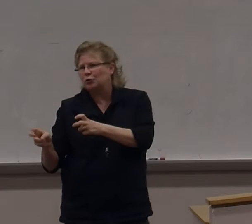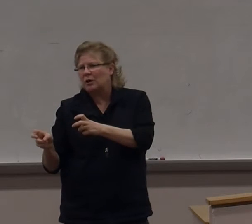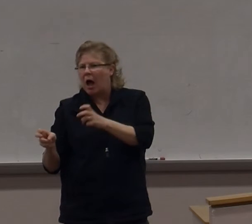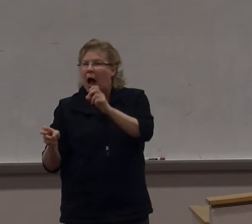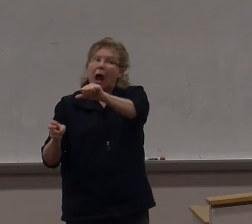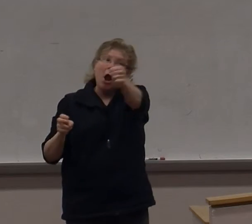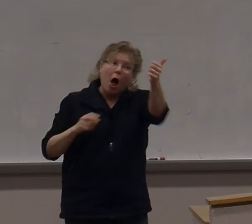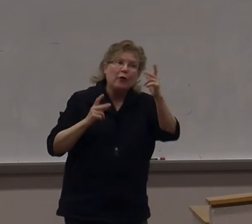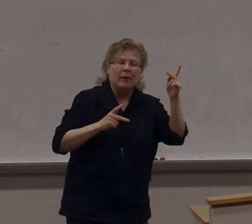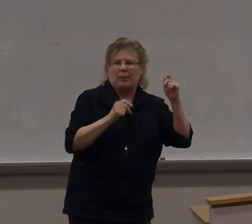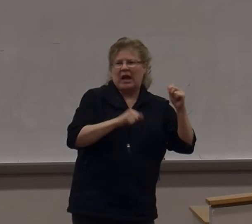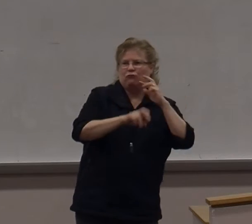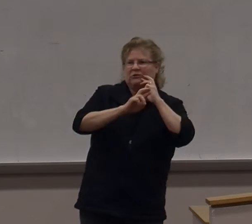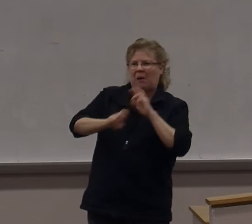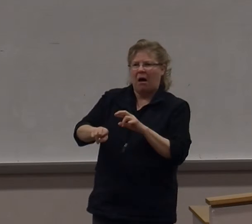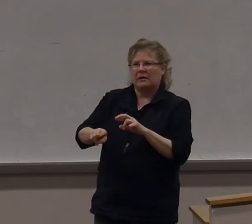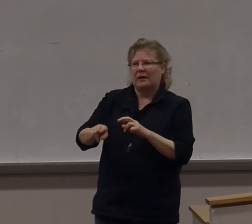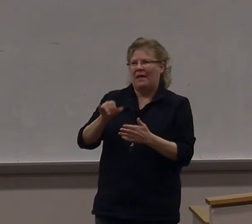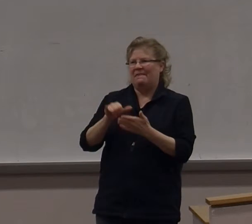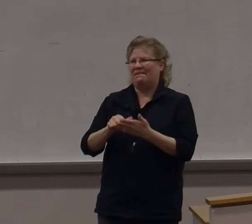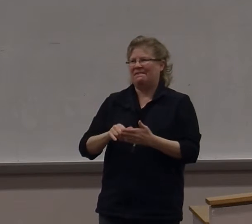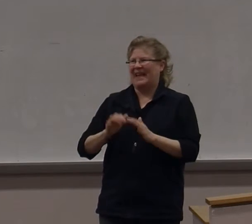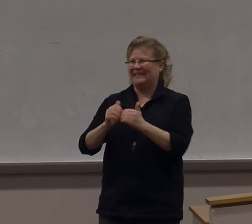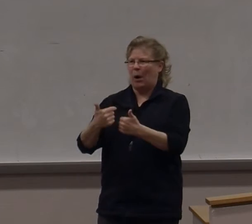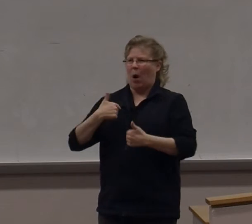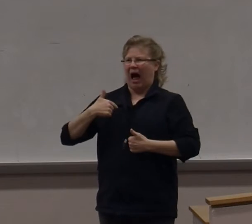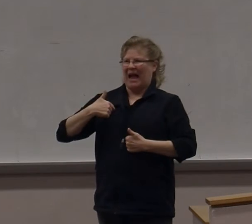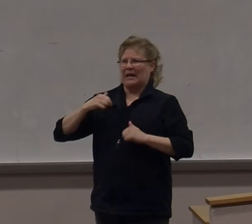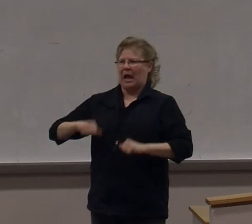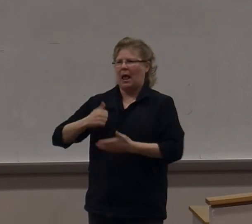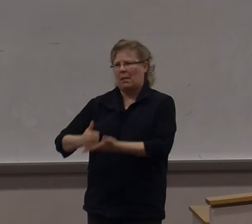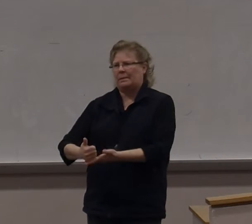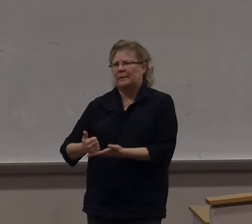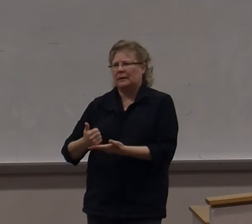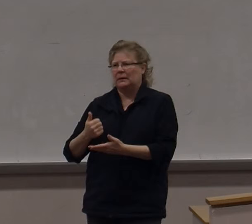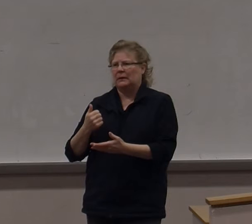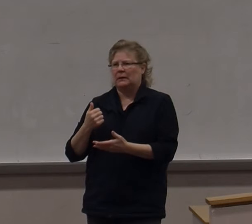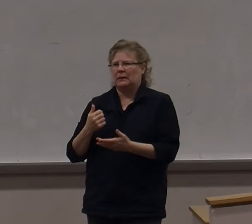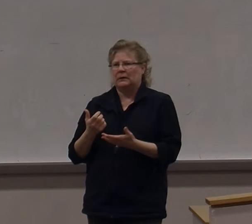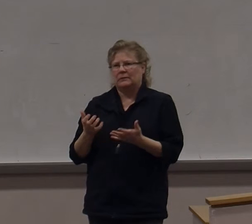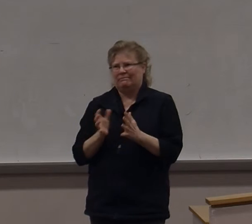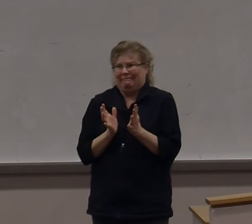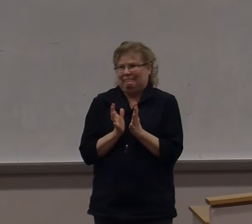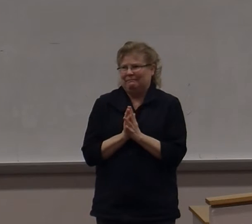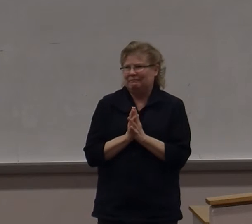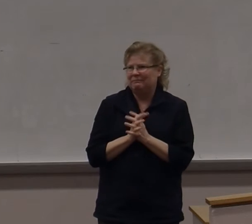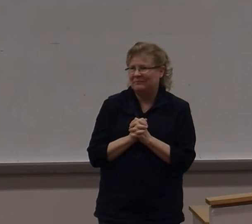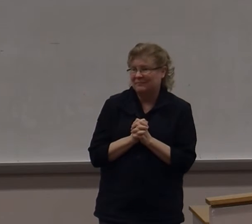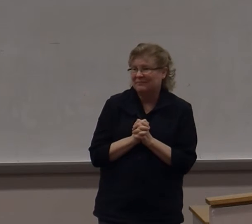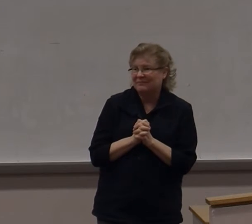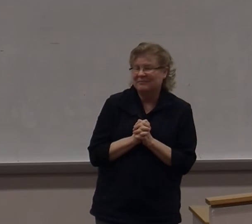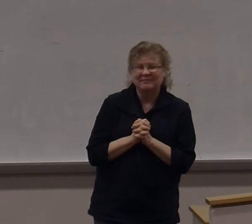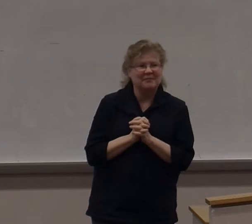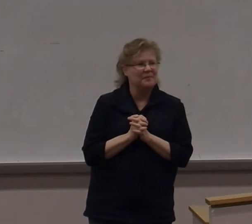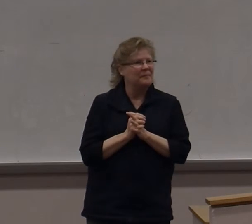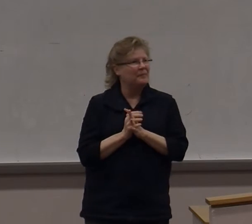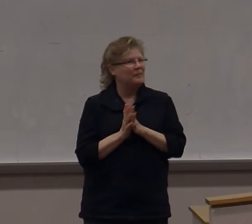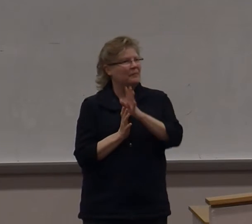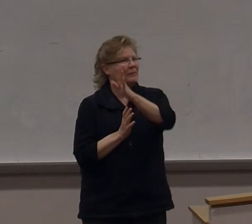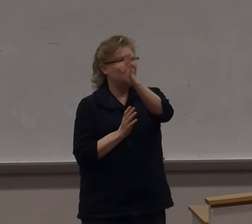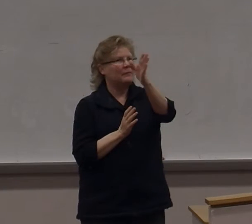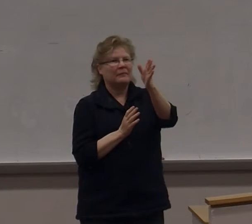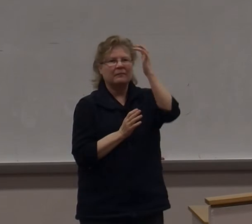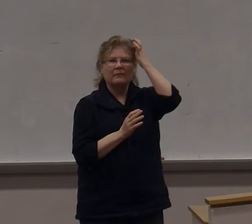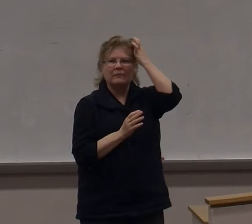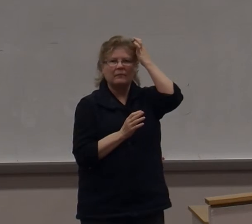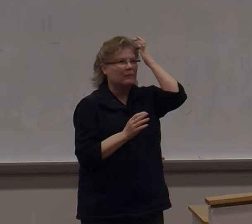the greatest impact that I can have. Does that answer your question? Oh,